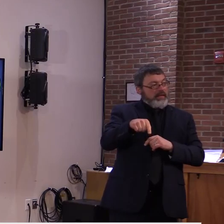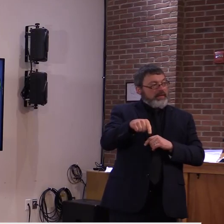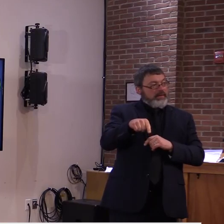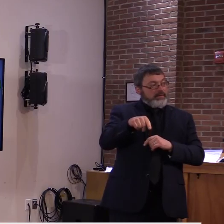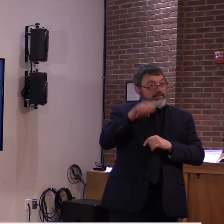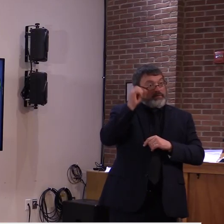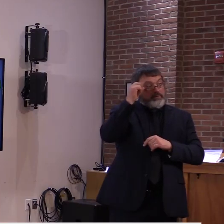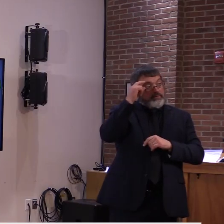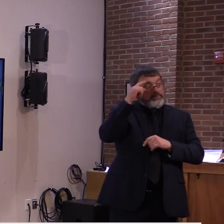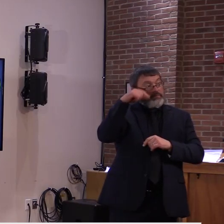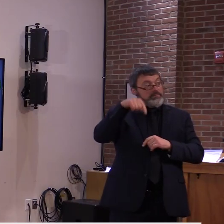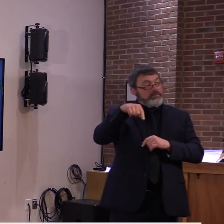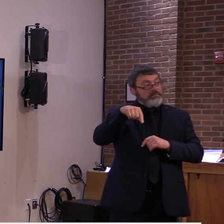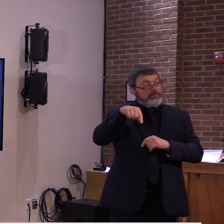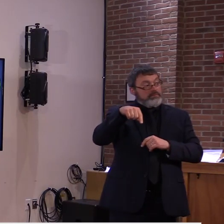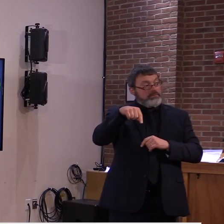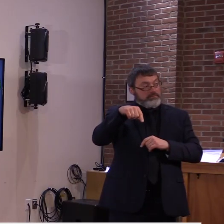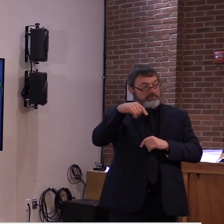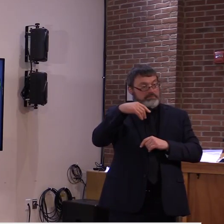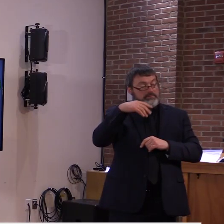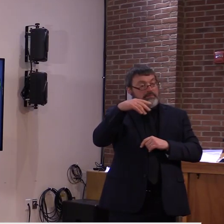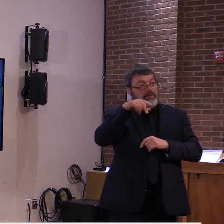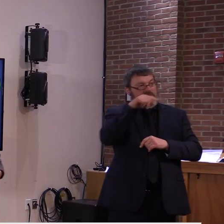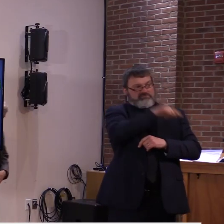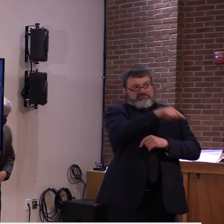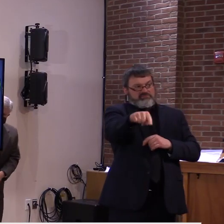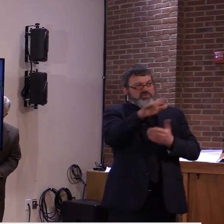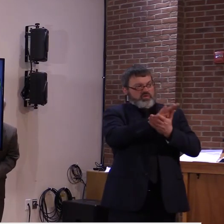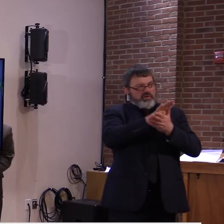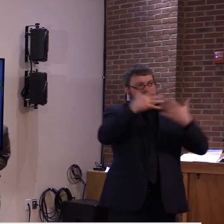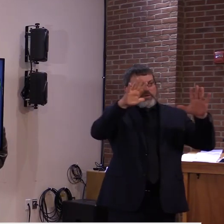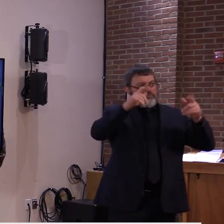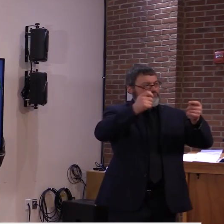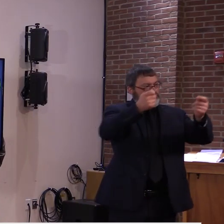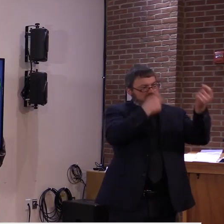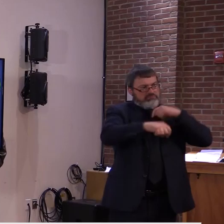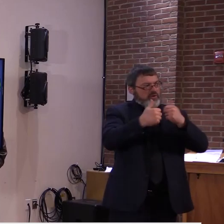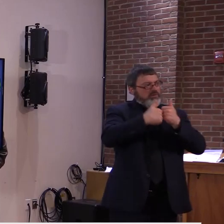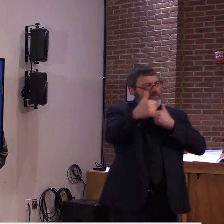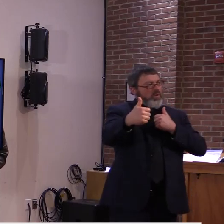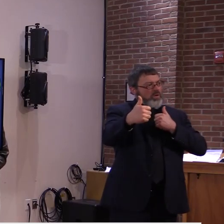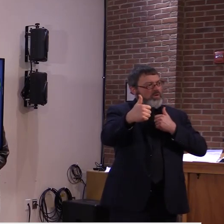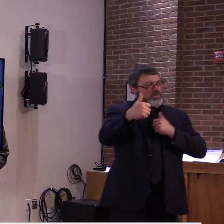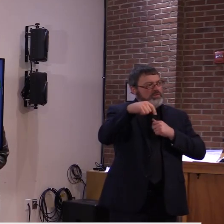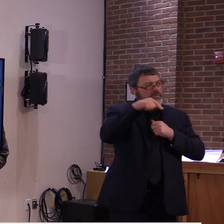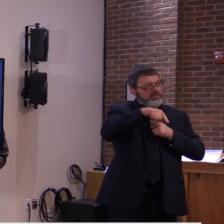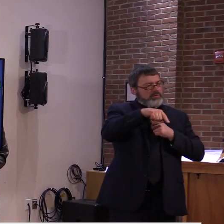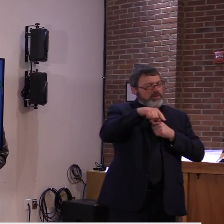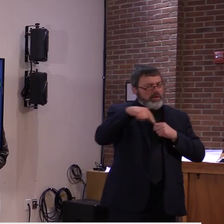schools contacted the parents about both children having been